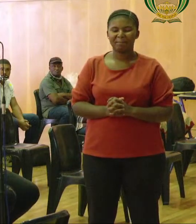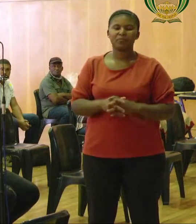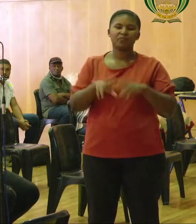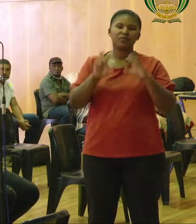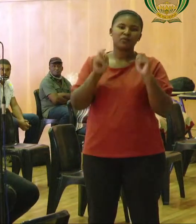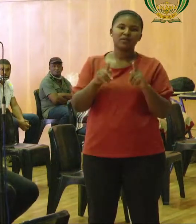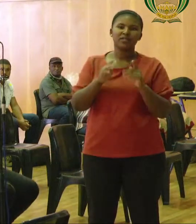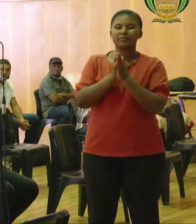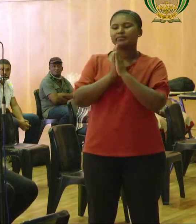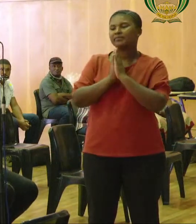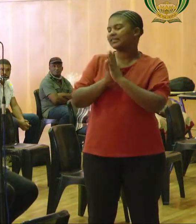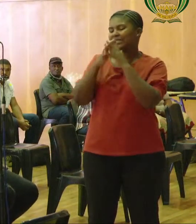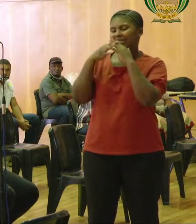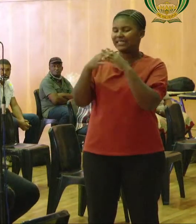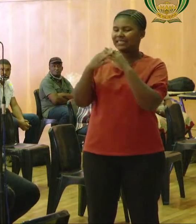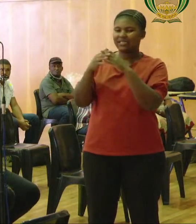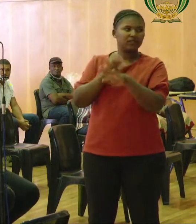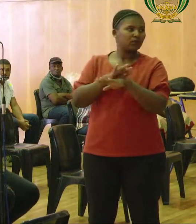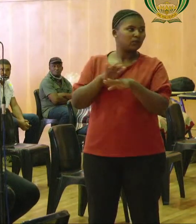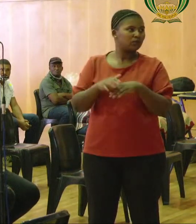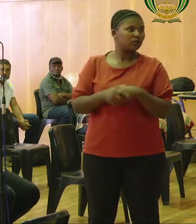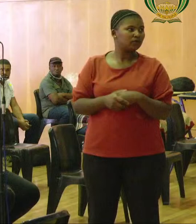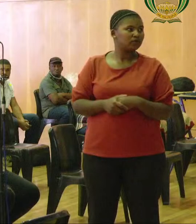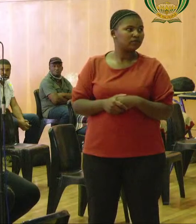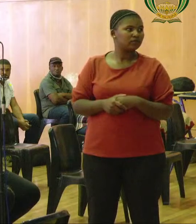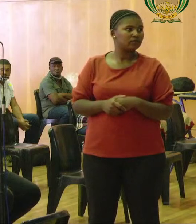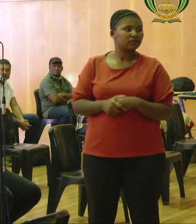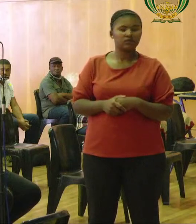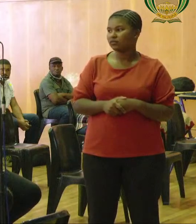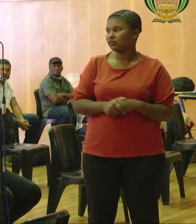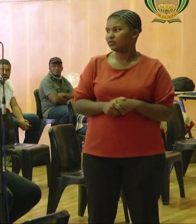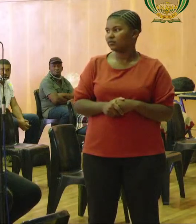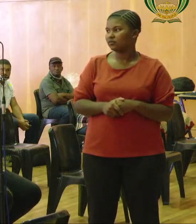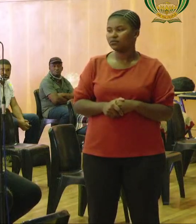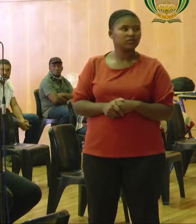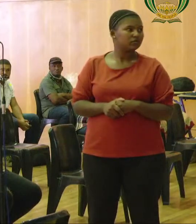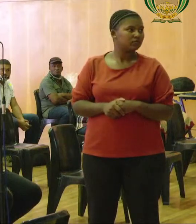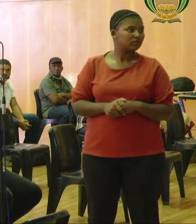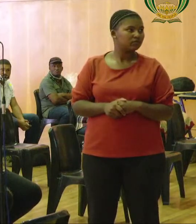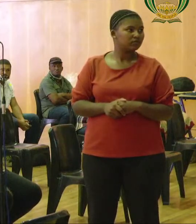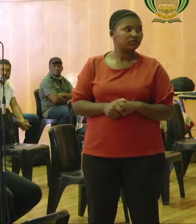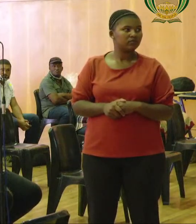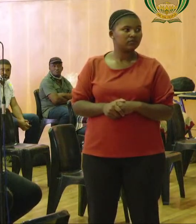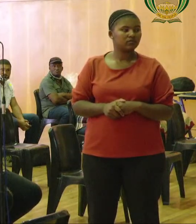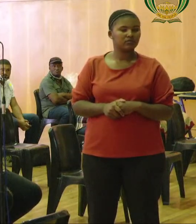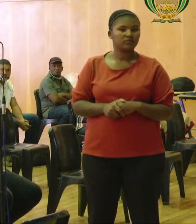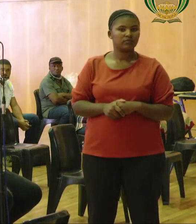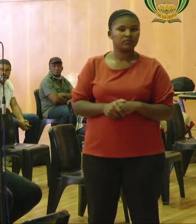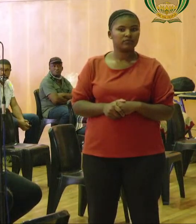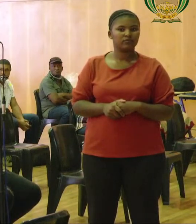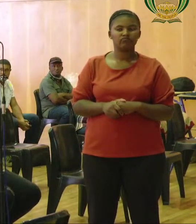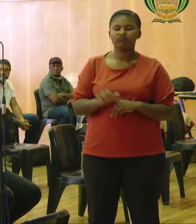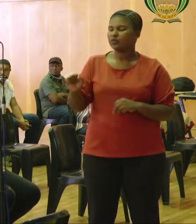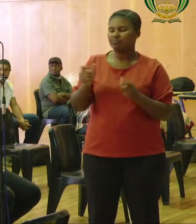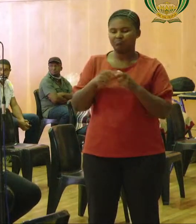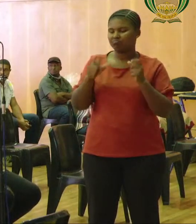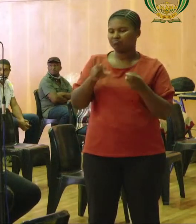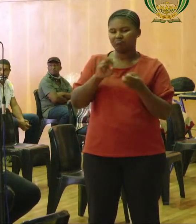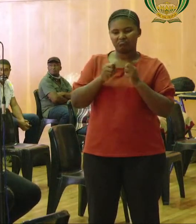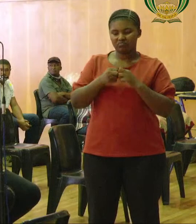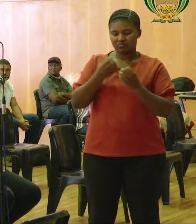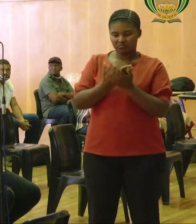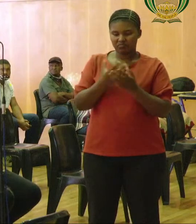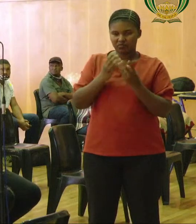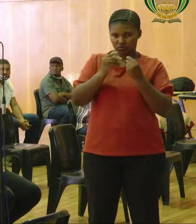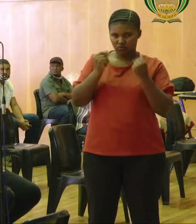Okay, let's not disrupt. No, is this your meeting? Let's not disrupt. We have a way to handle it. It's not a major problem. Don't